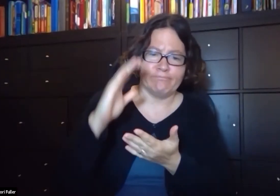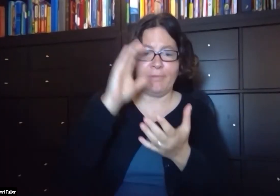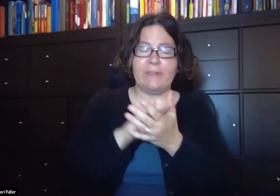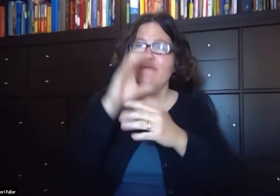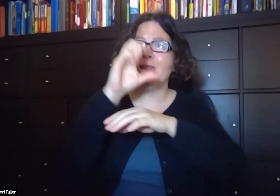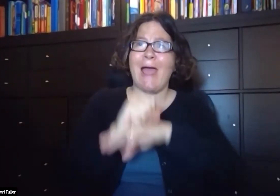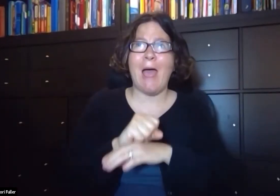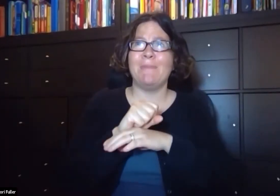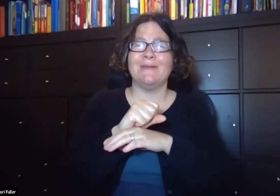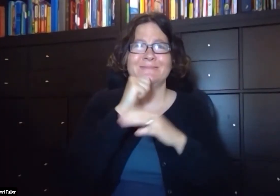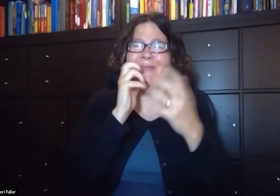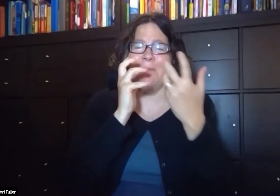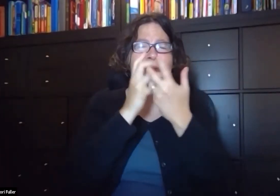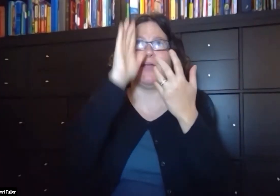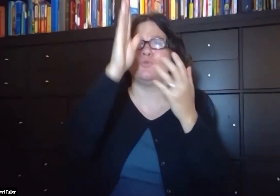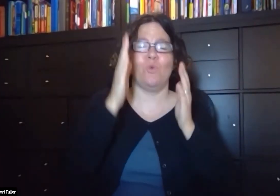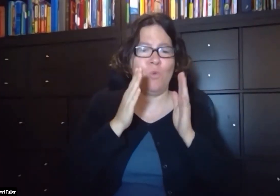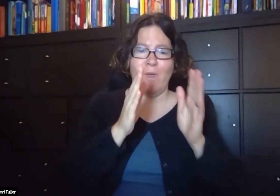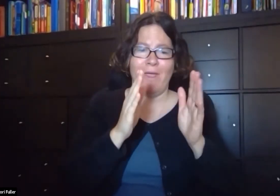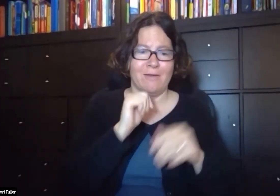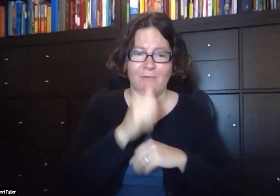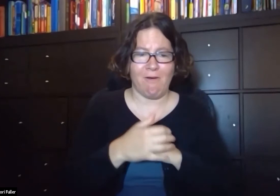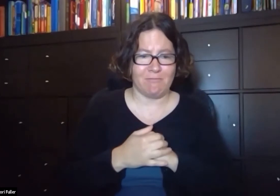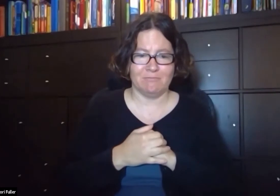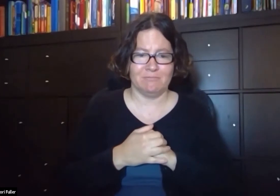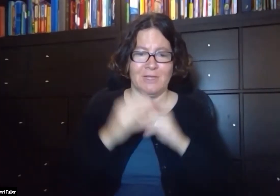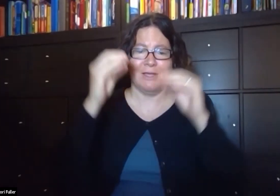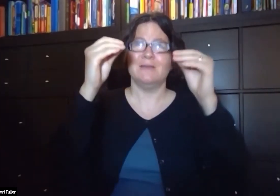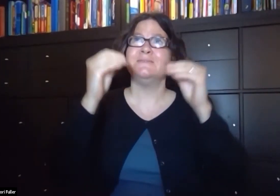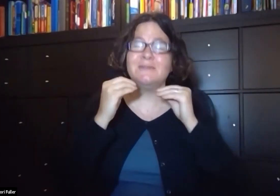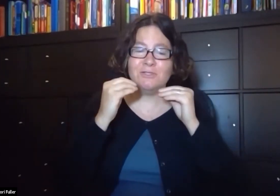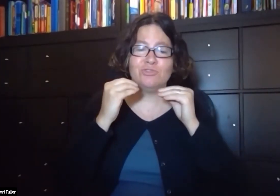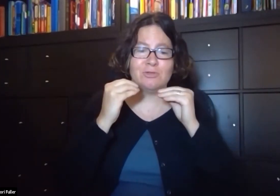Help us reject the beliefs and habits that go against your will.